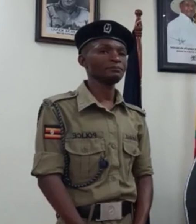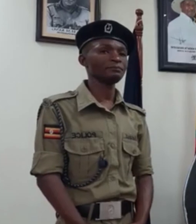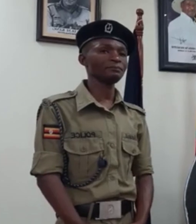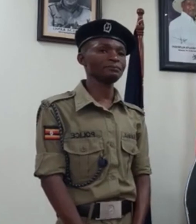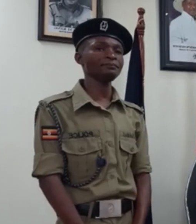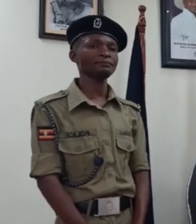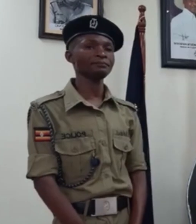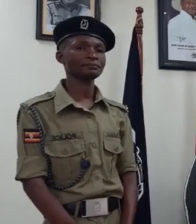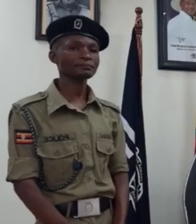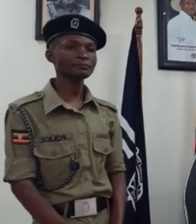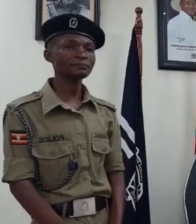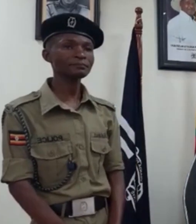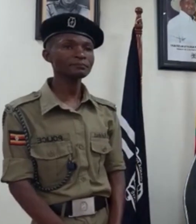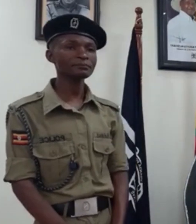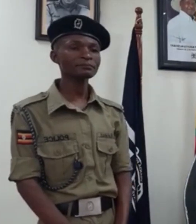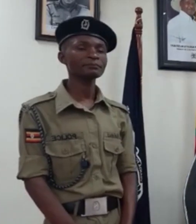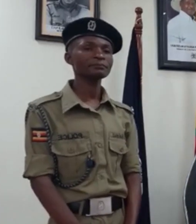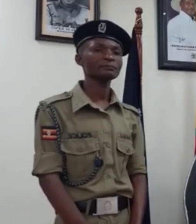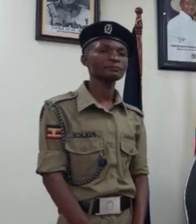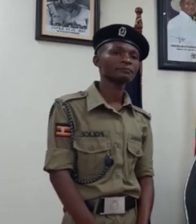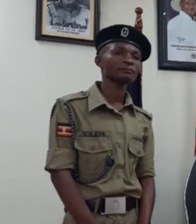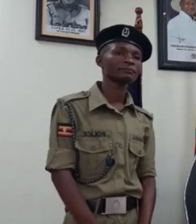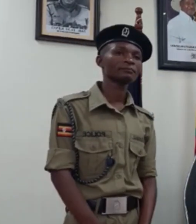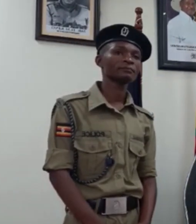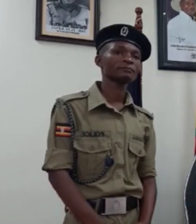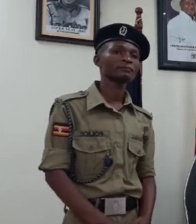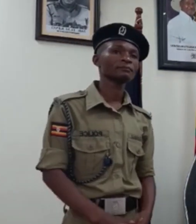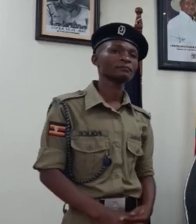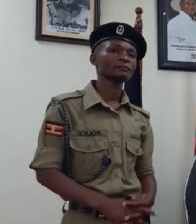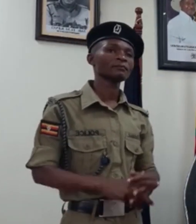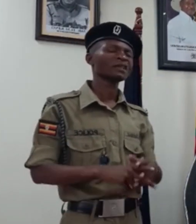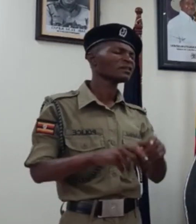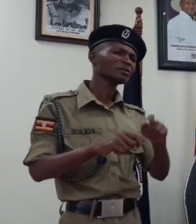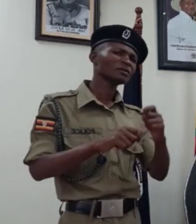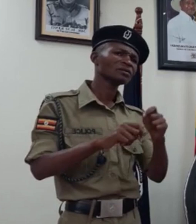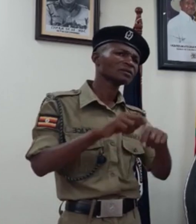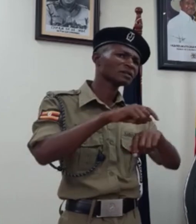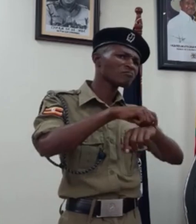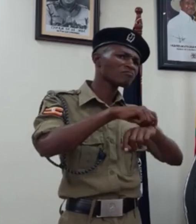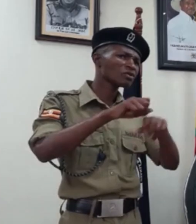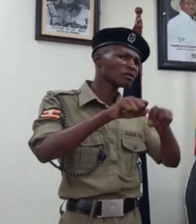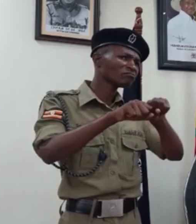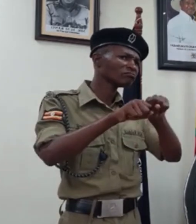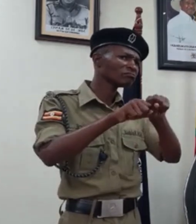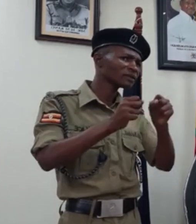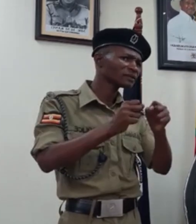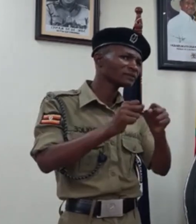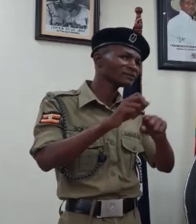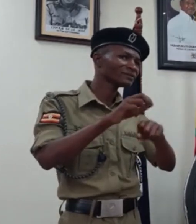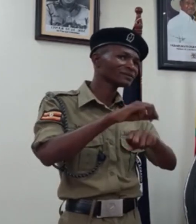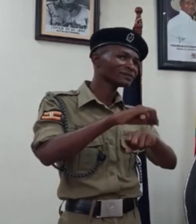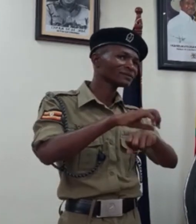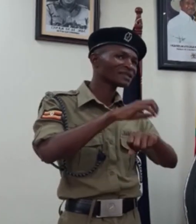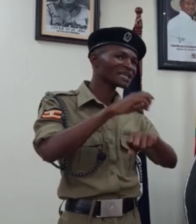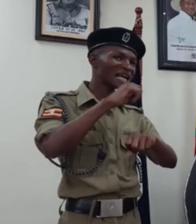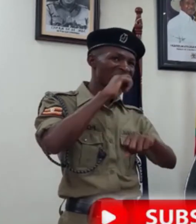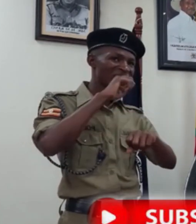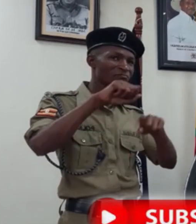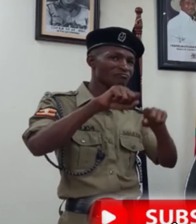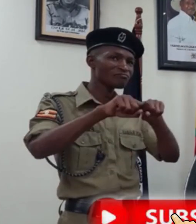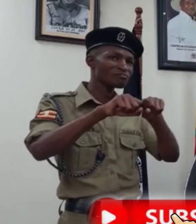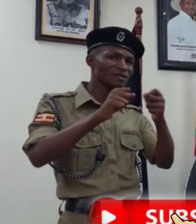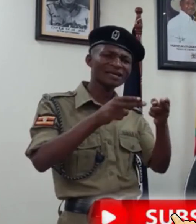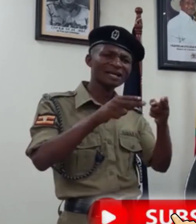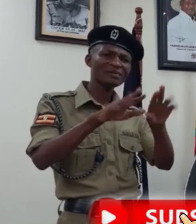I don't think there is much because this is a plain statement yes. whereby we don't think. Yeah.